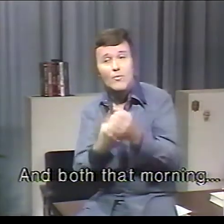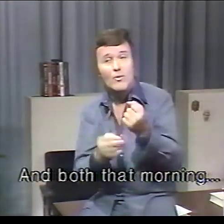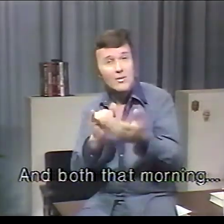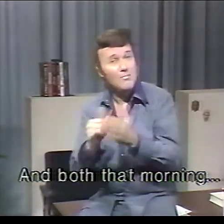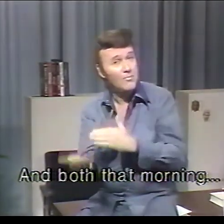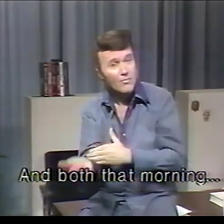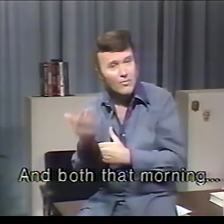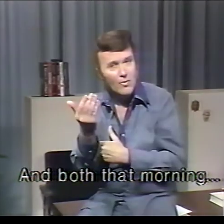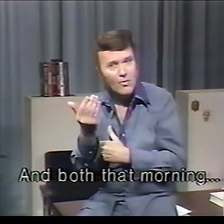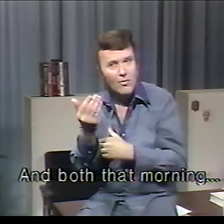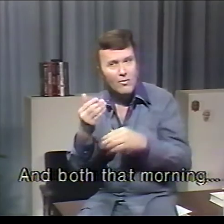both that morning